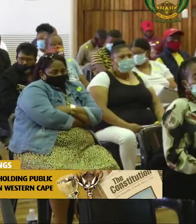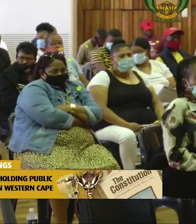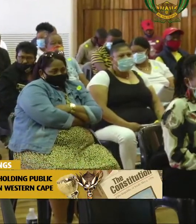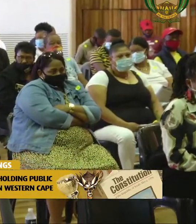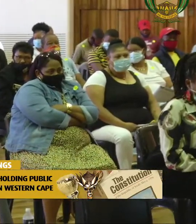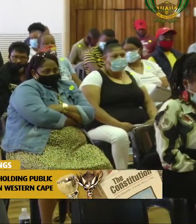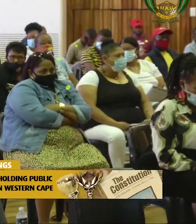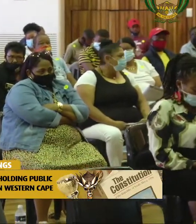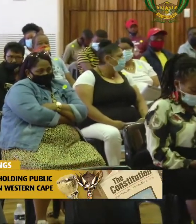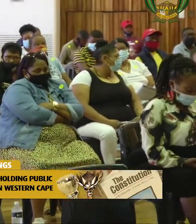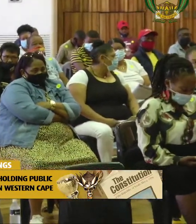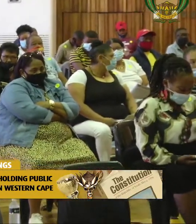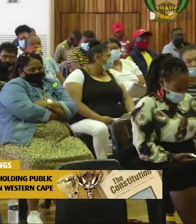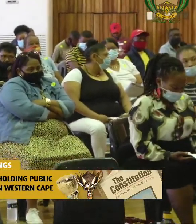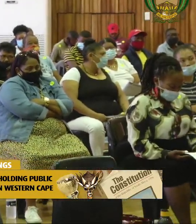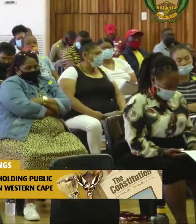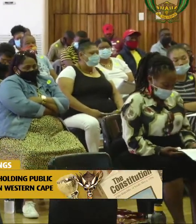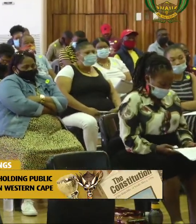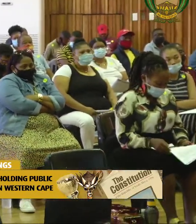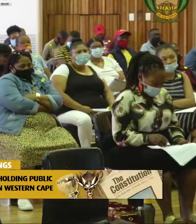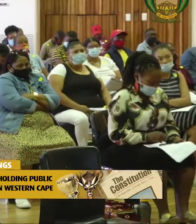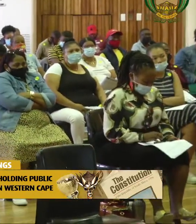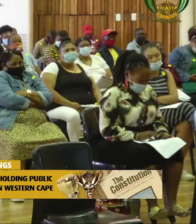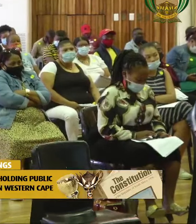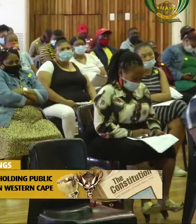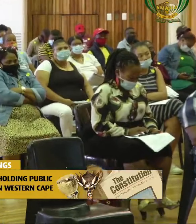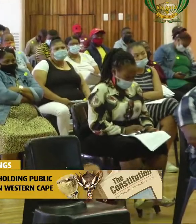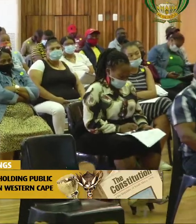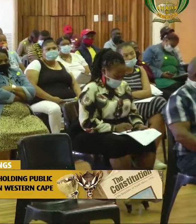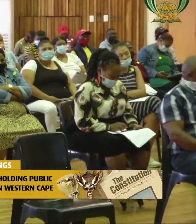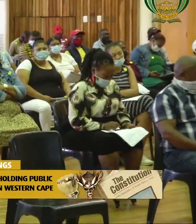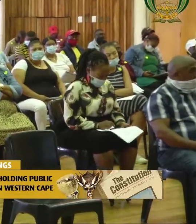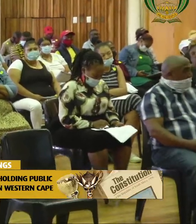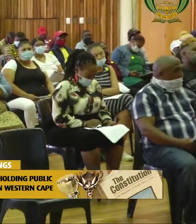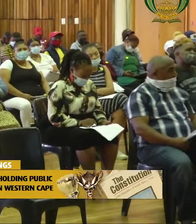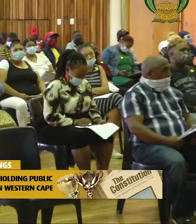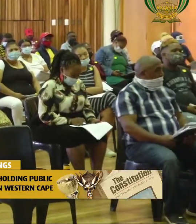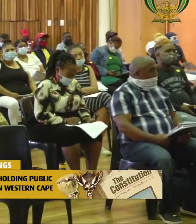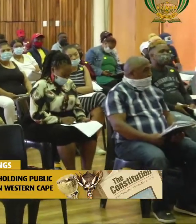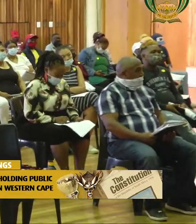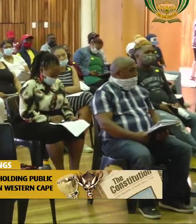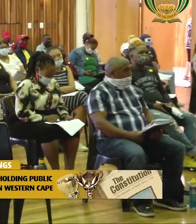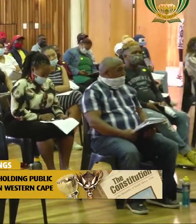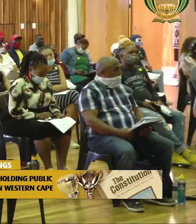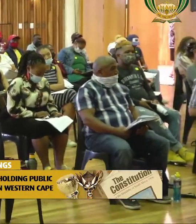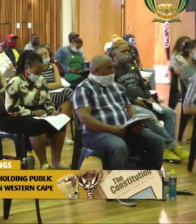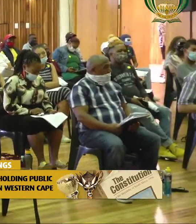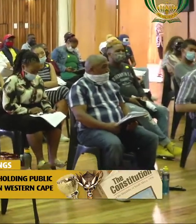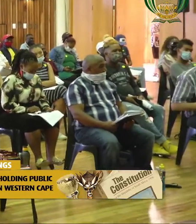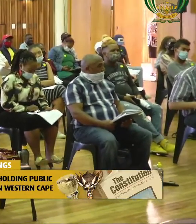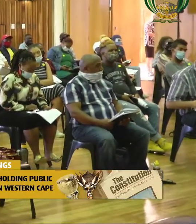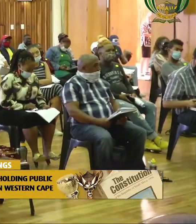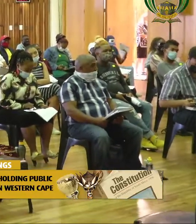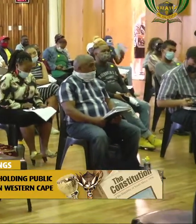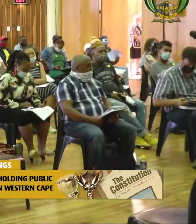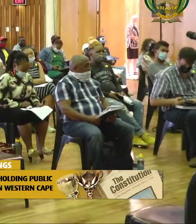I've been advised that the other members have only been given notice on the two.